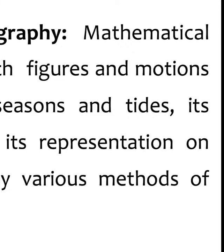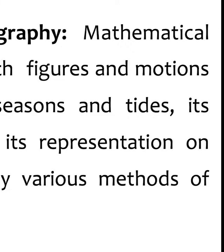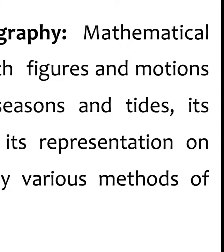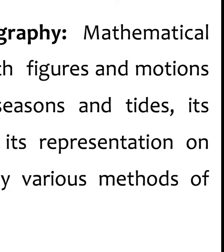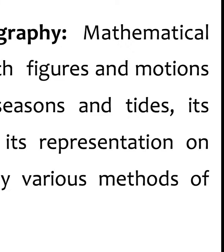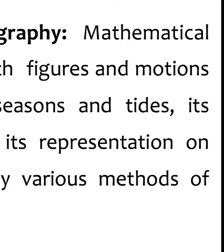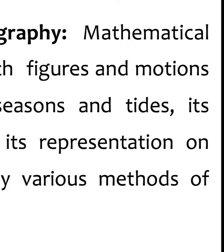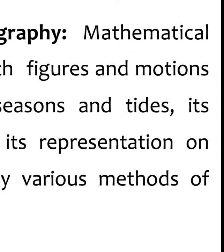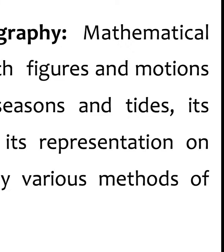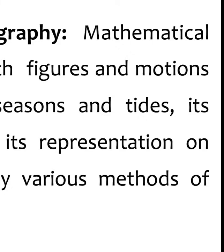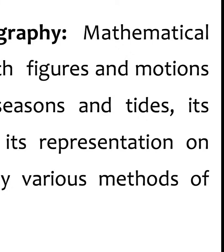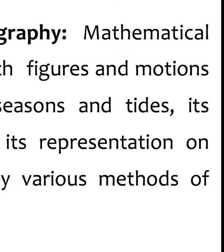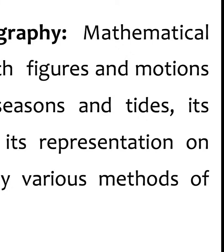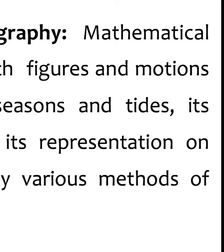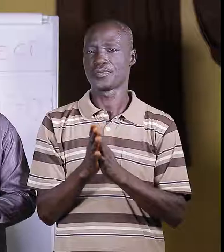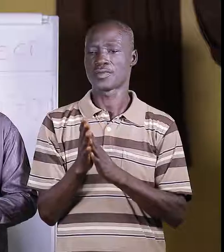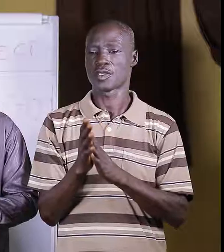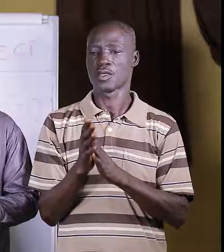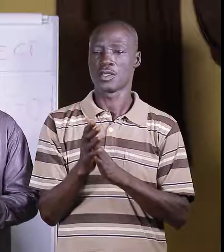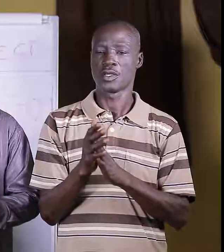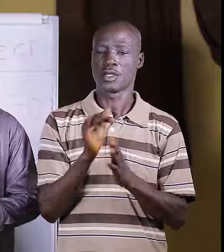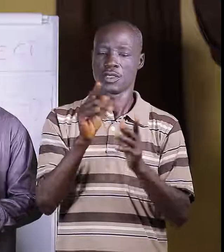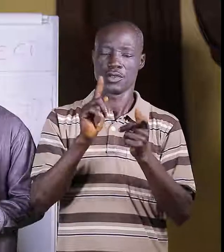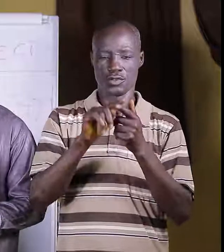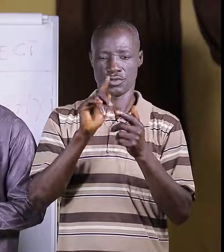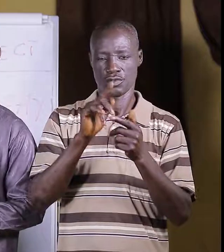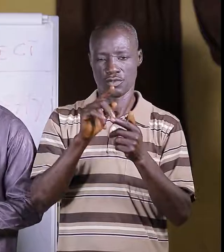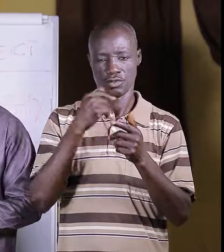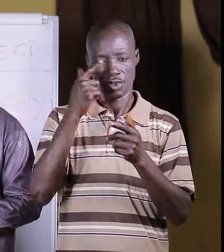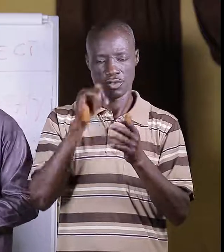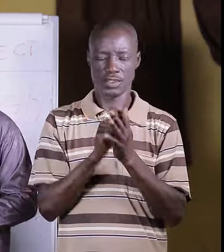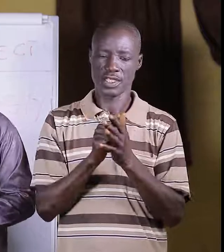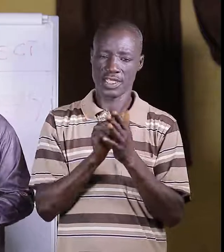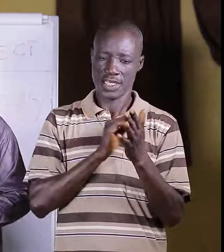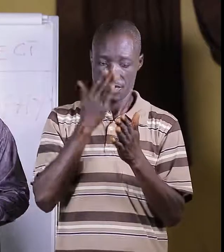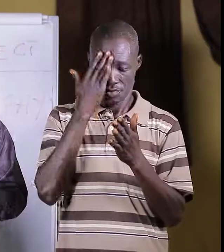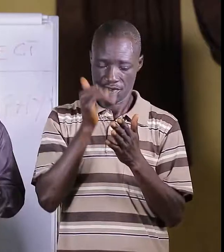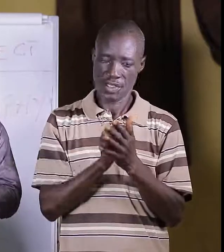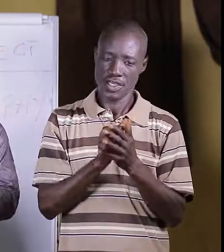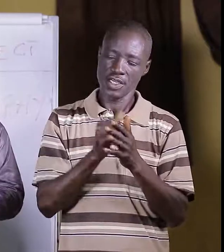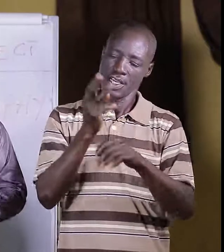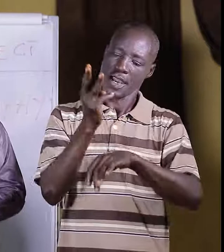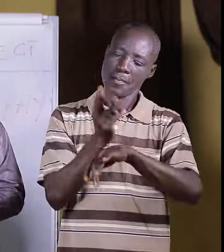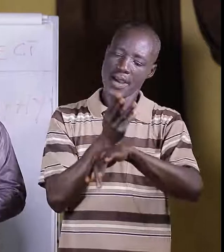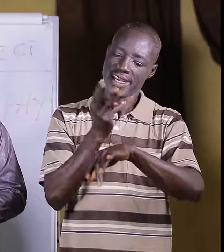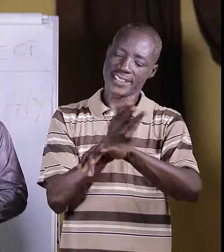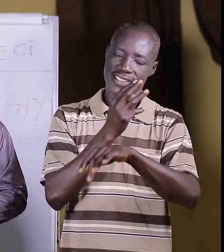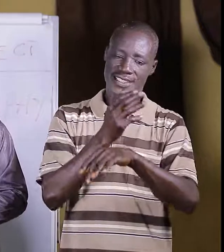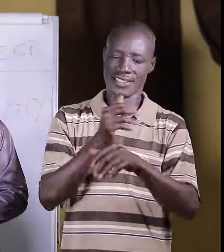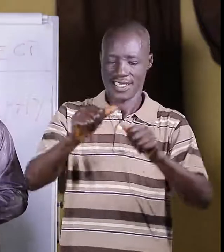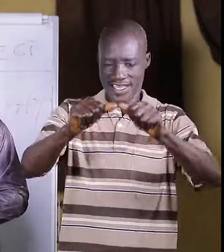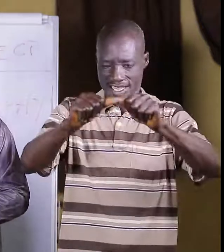methods of projection. I want to believe that the mathematical